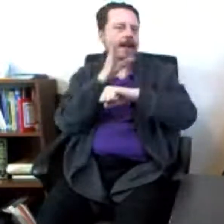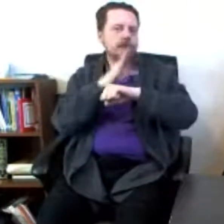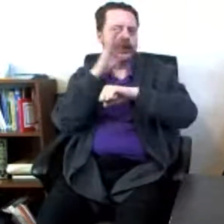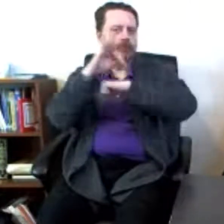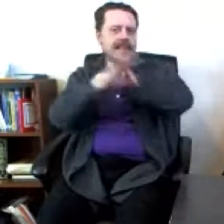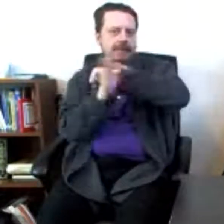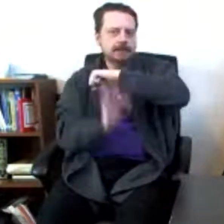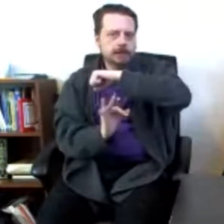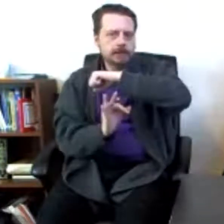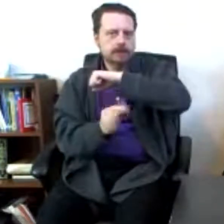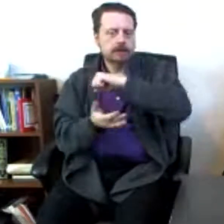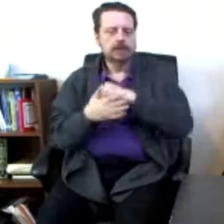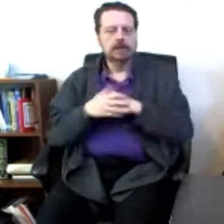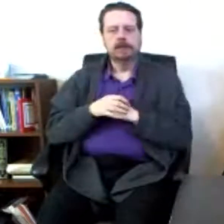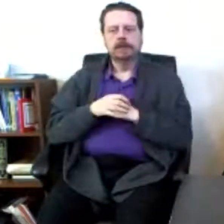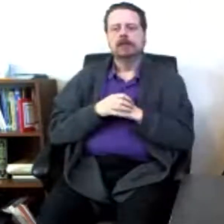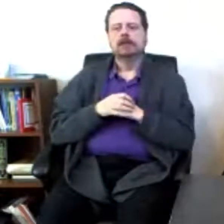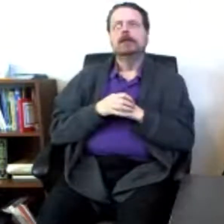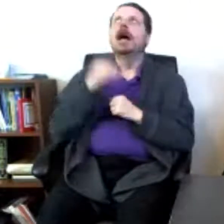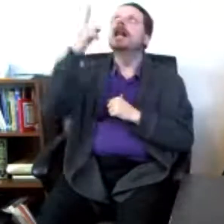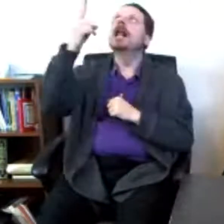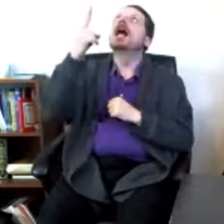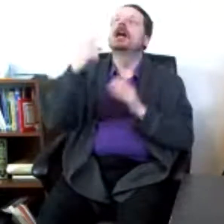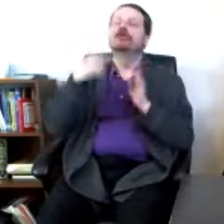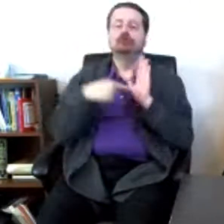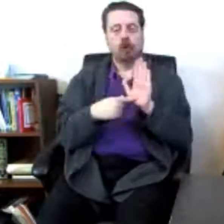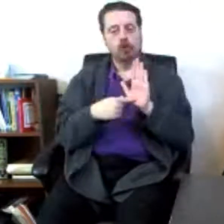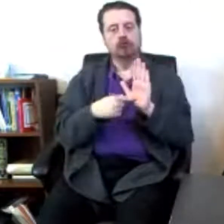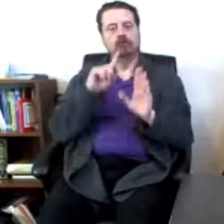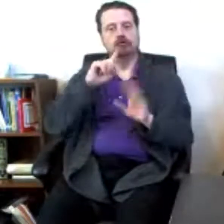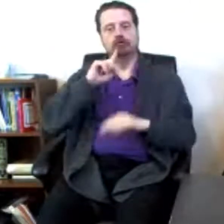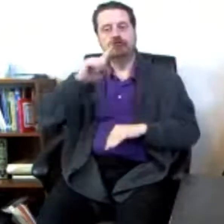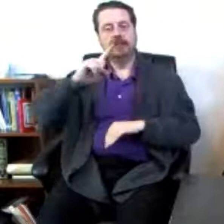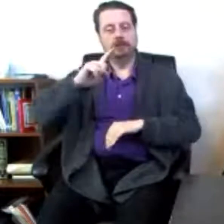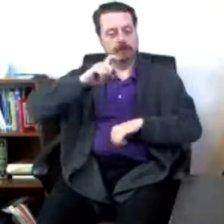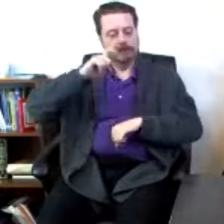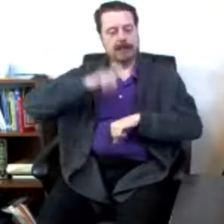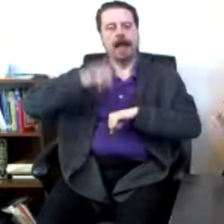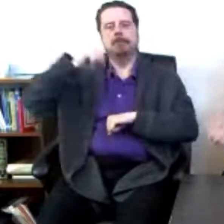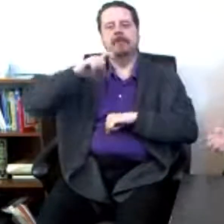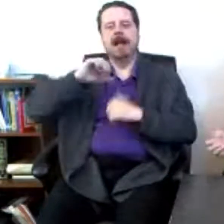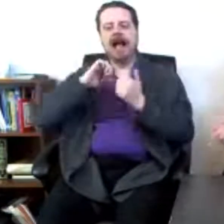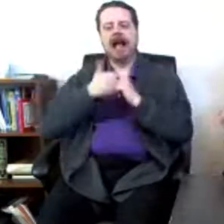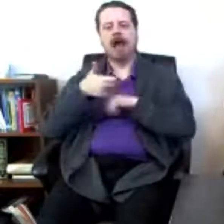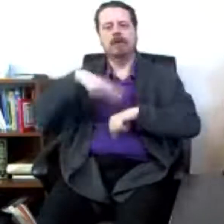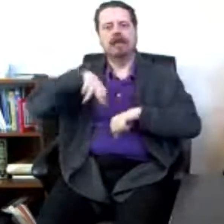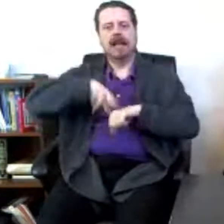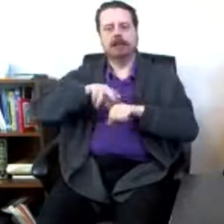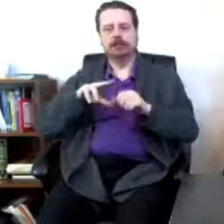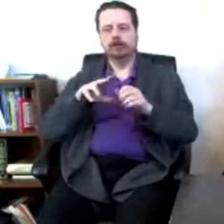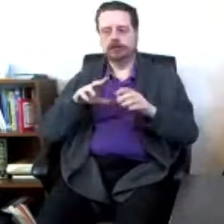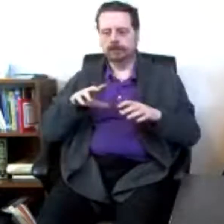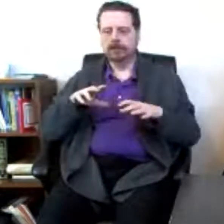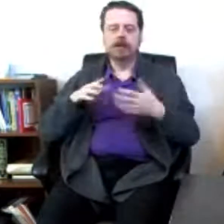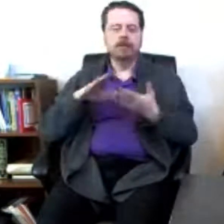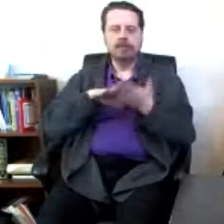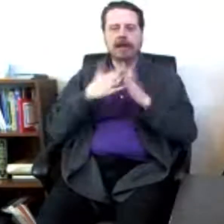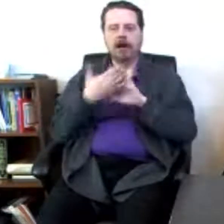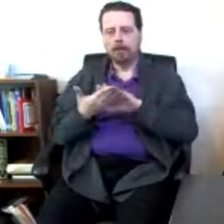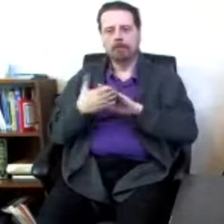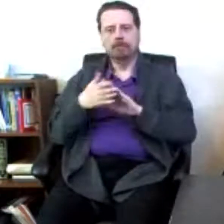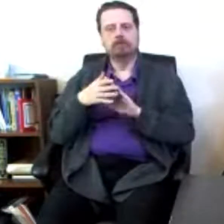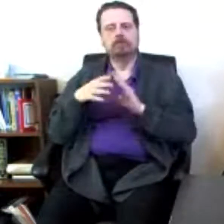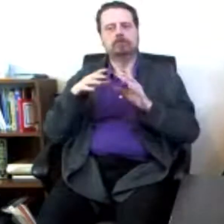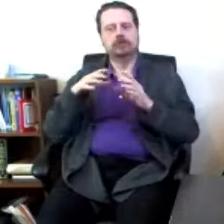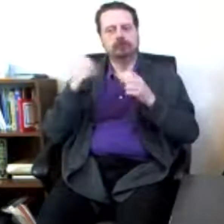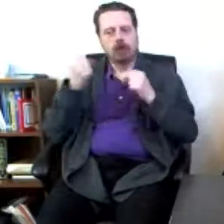So Allah is showing us in real life, in real time, how nations rise and how other